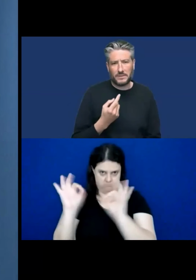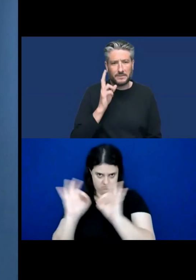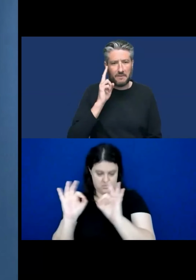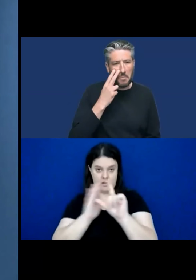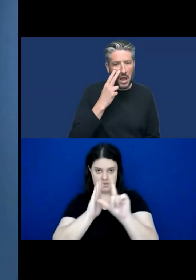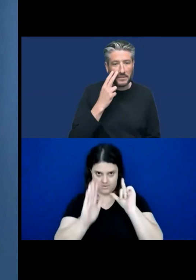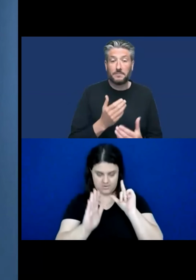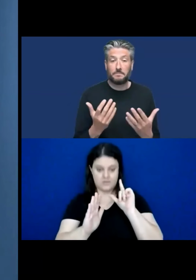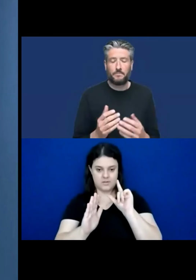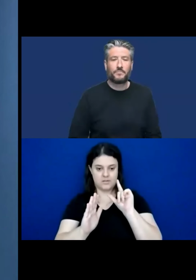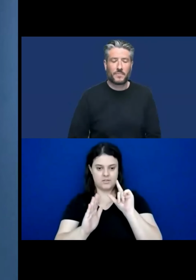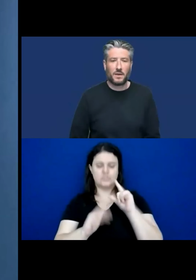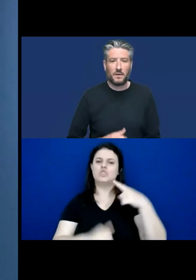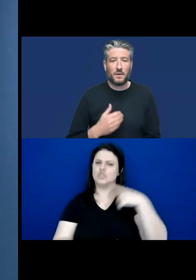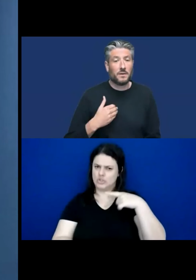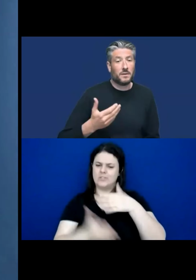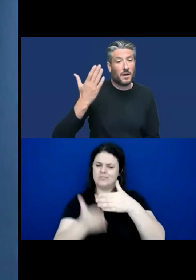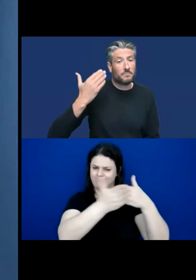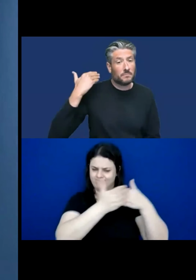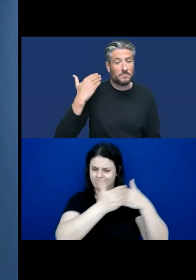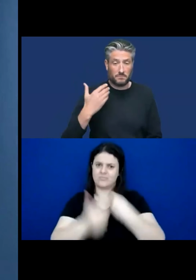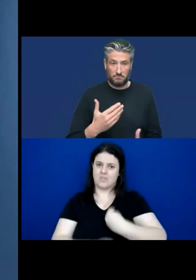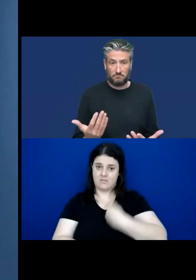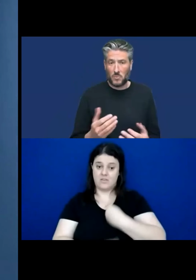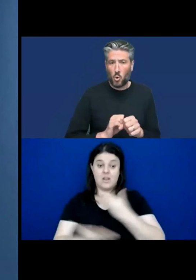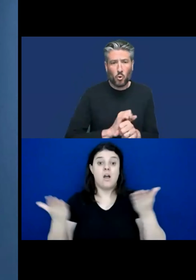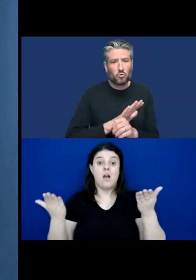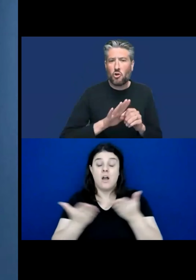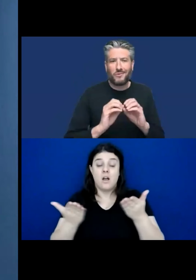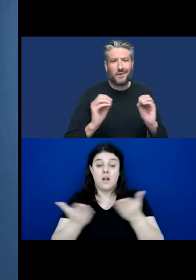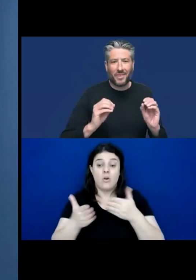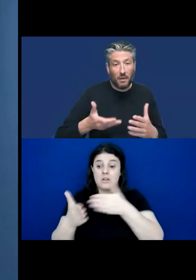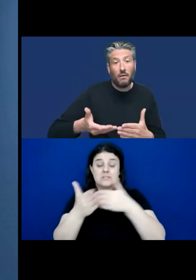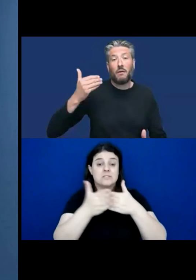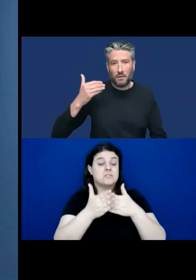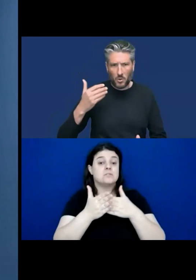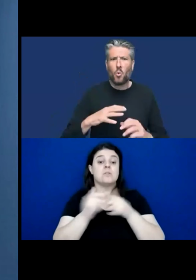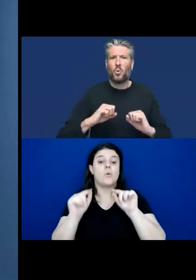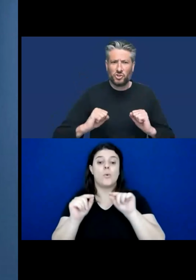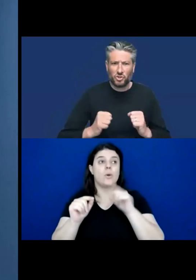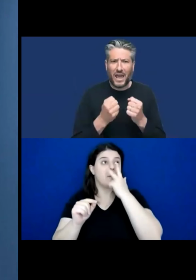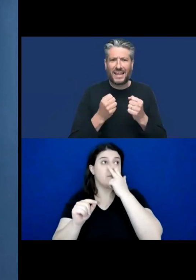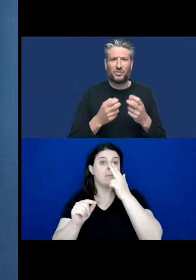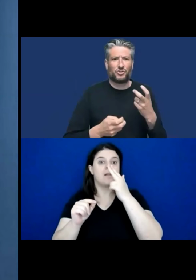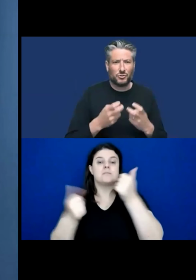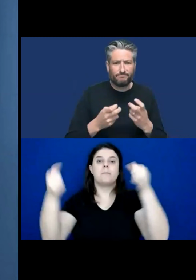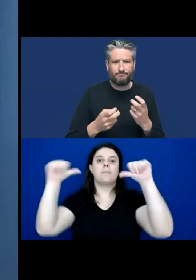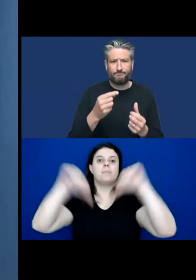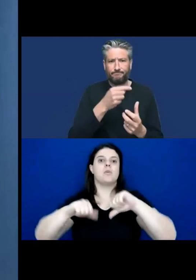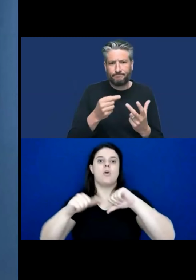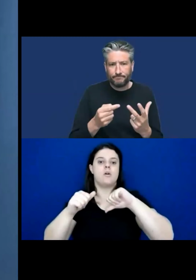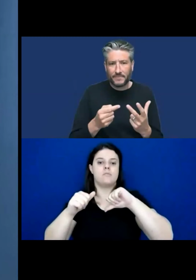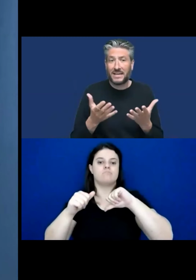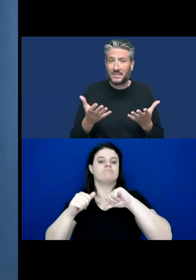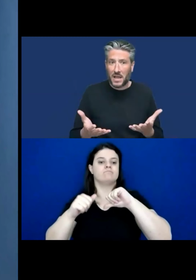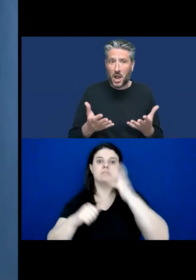had big challenges in our lives, but now these challenges just became much bigger and serious.